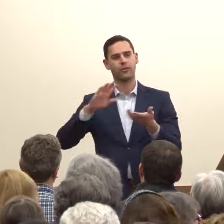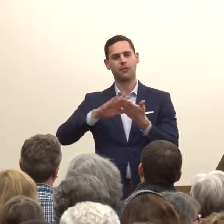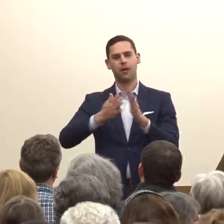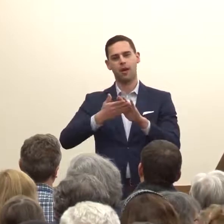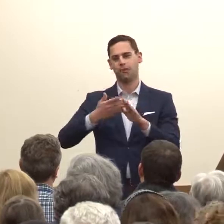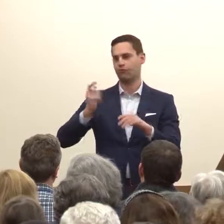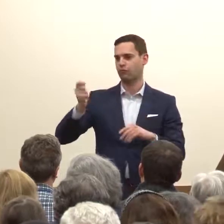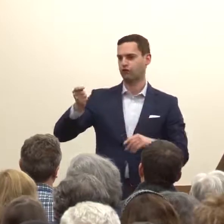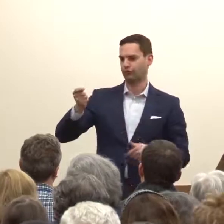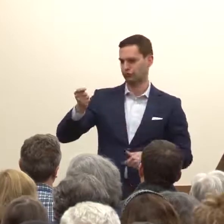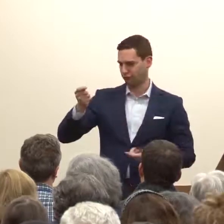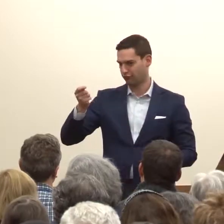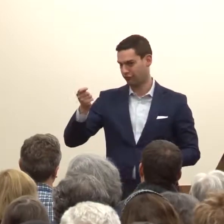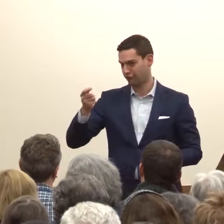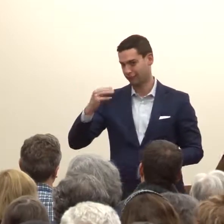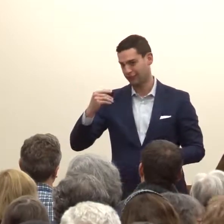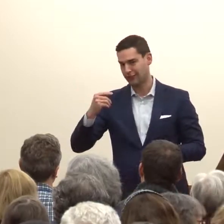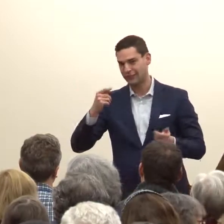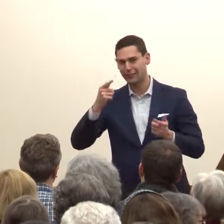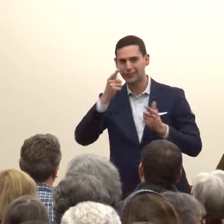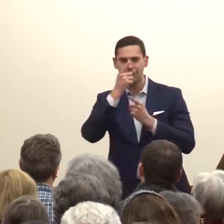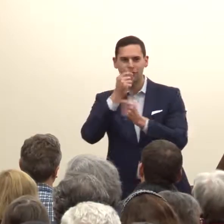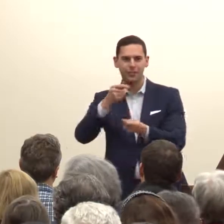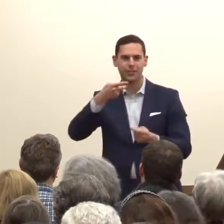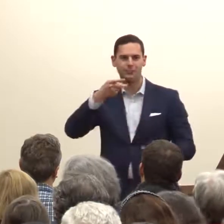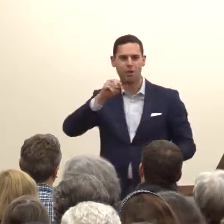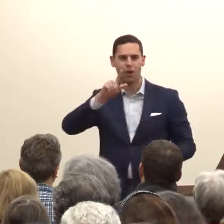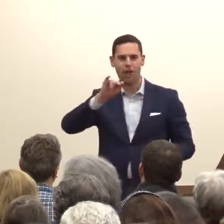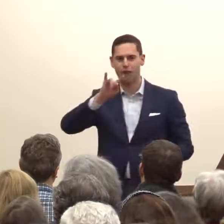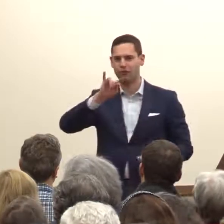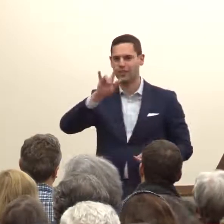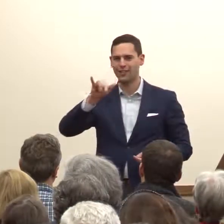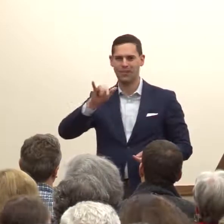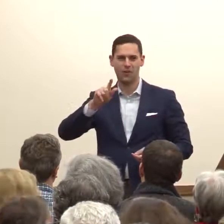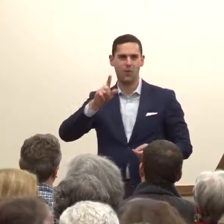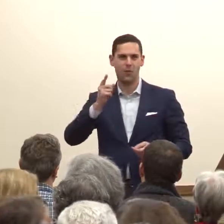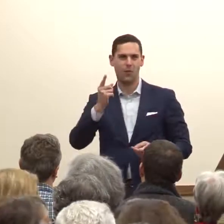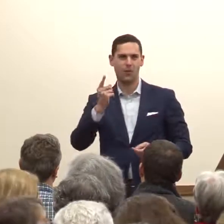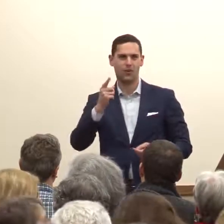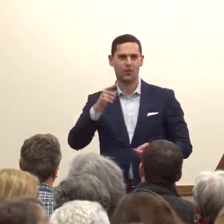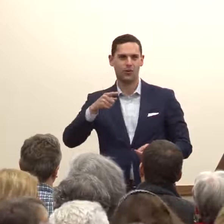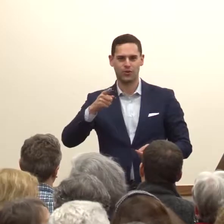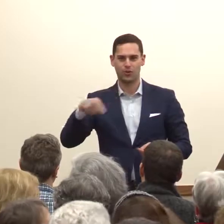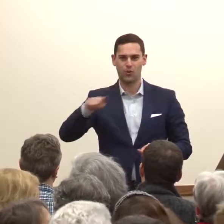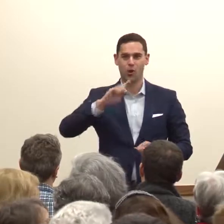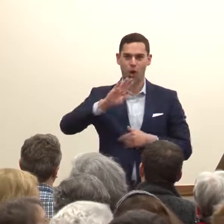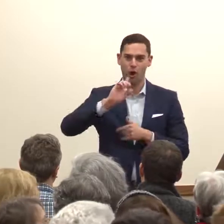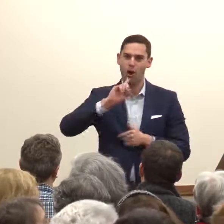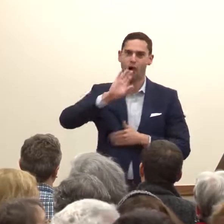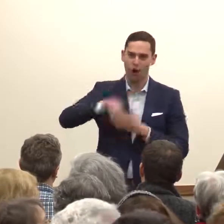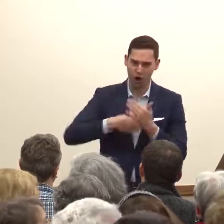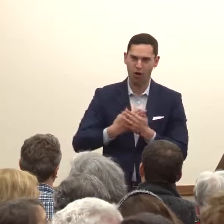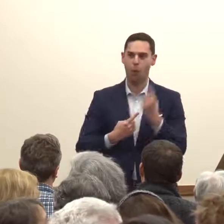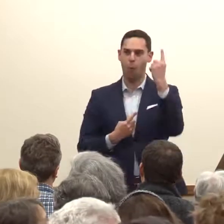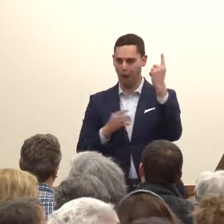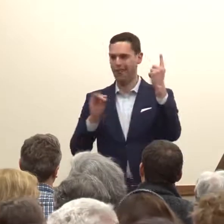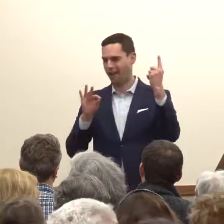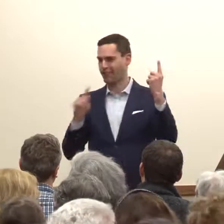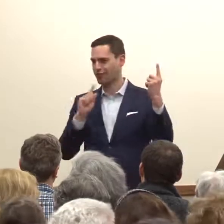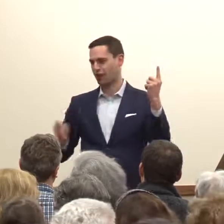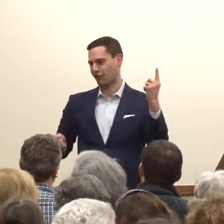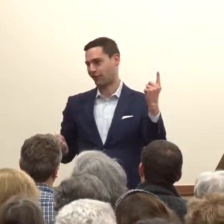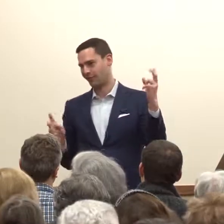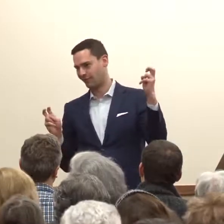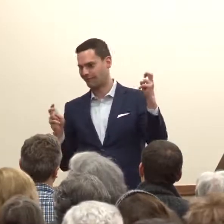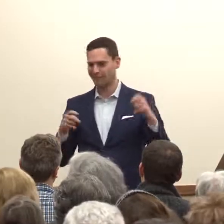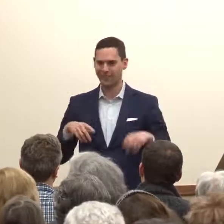judges. That's some interesting polarity there. You are all one of the judges. Now, the way you're going